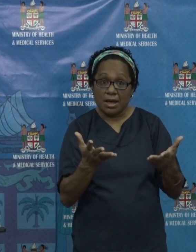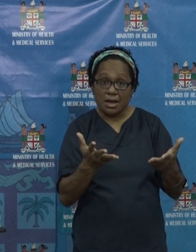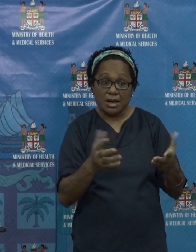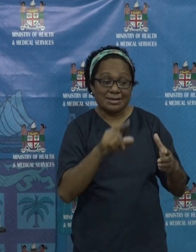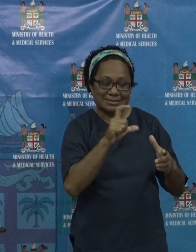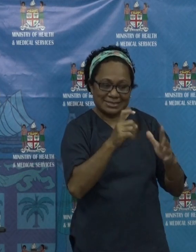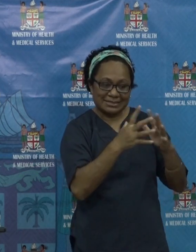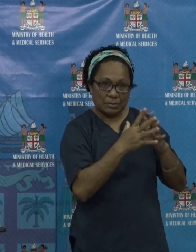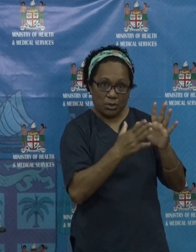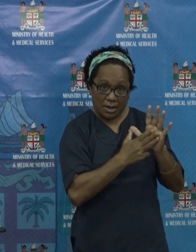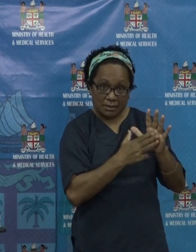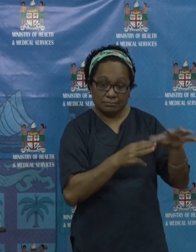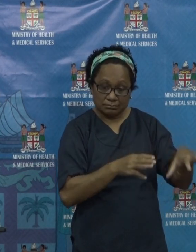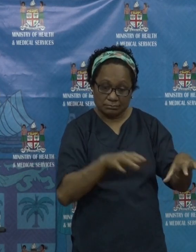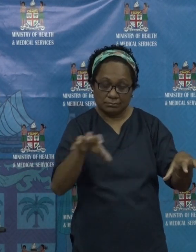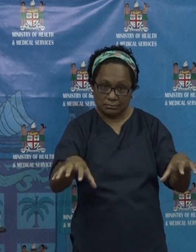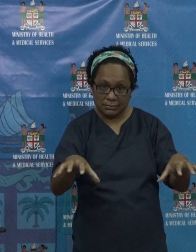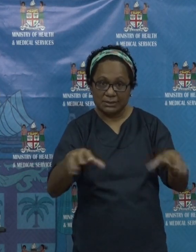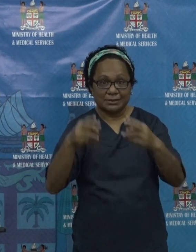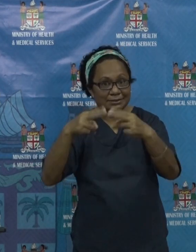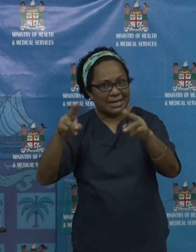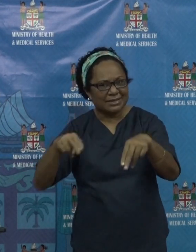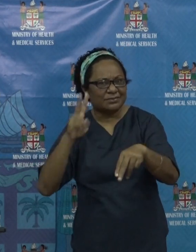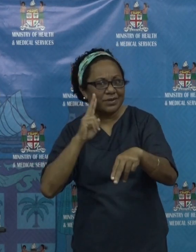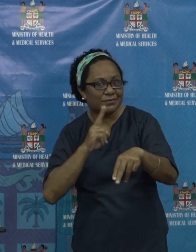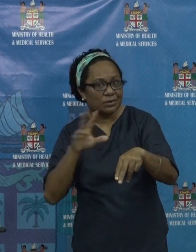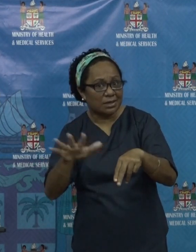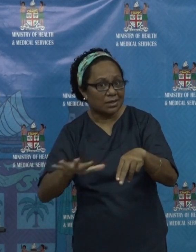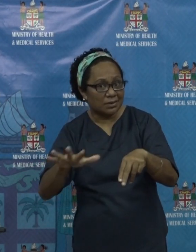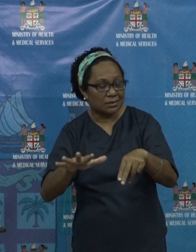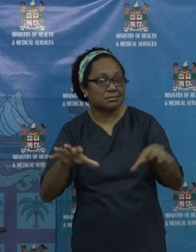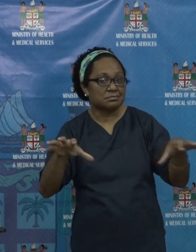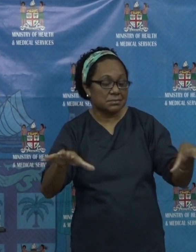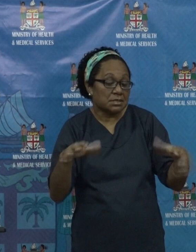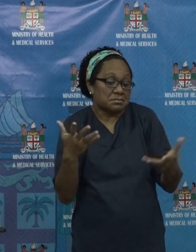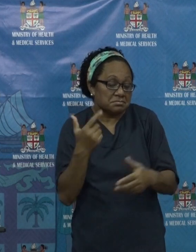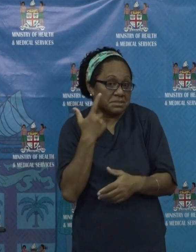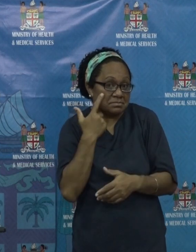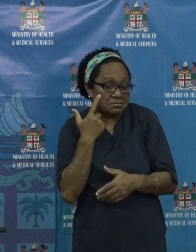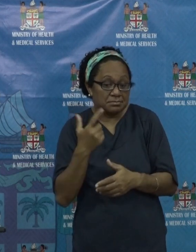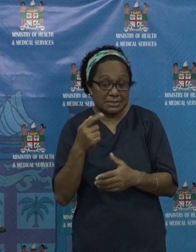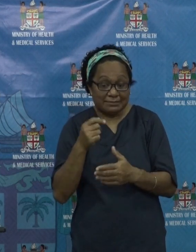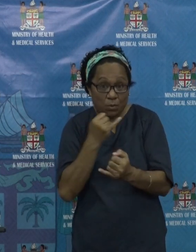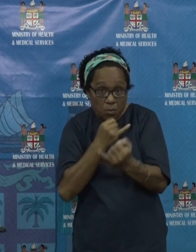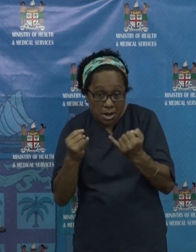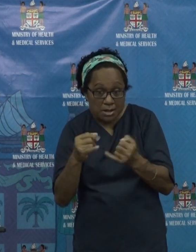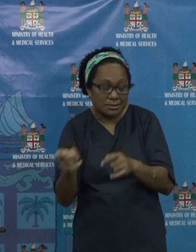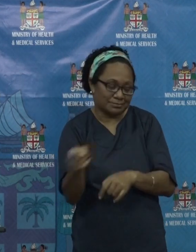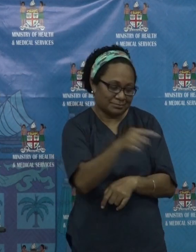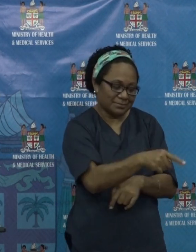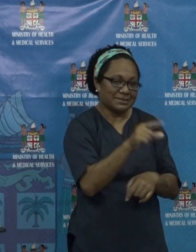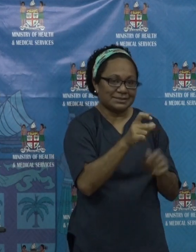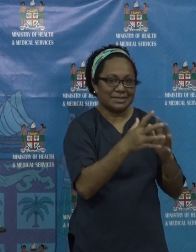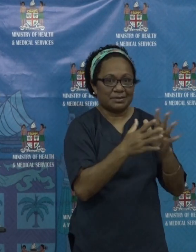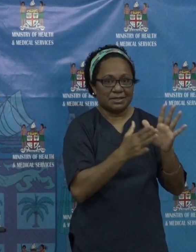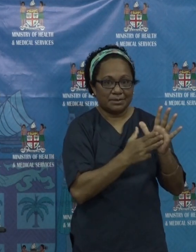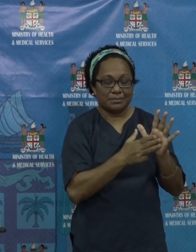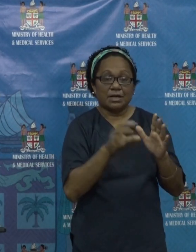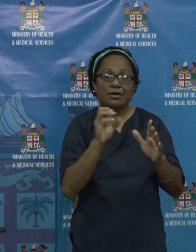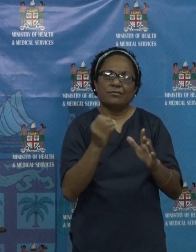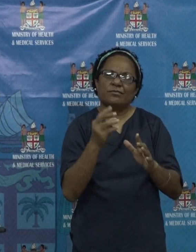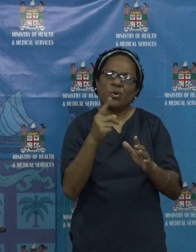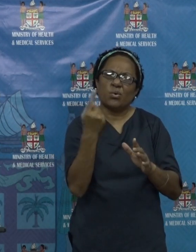hospital and the FEMAT field hospital, depending on the severity of the disease. General outpatient